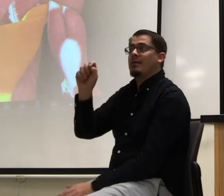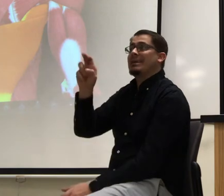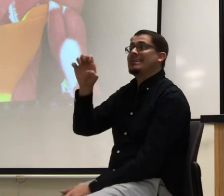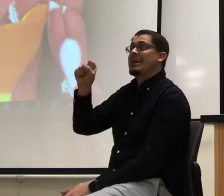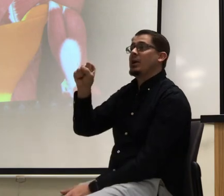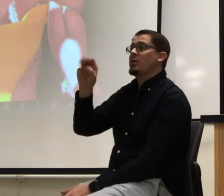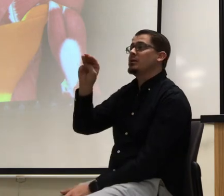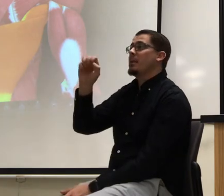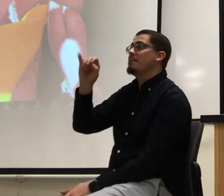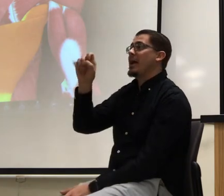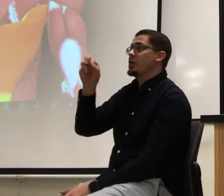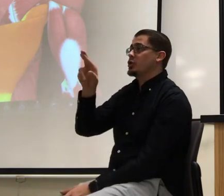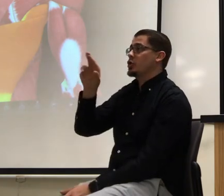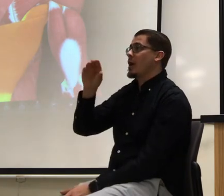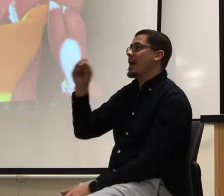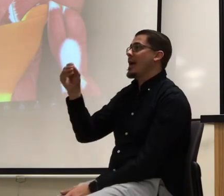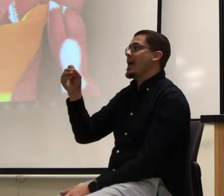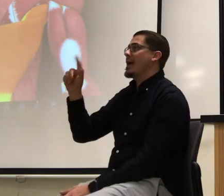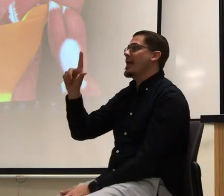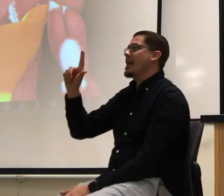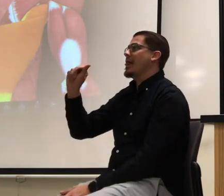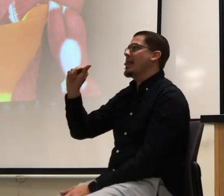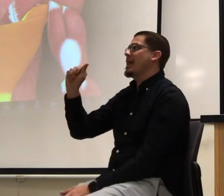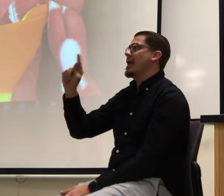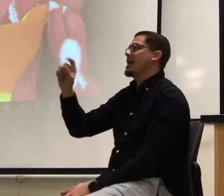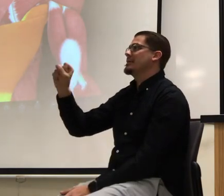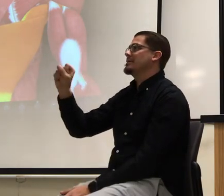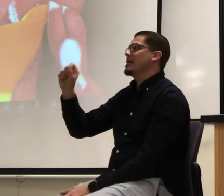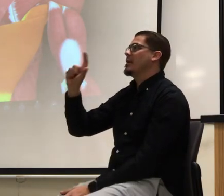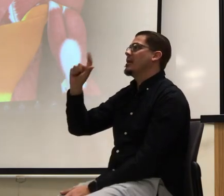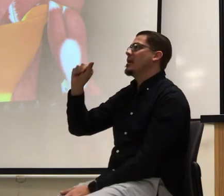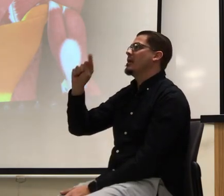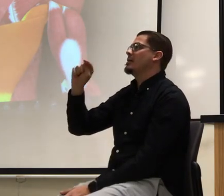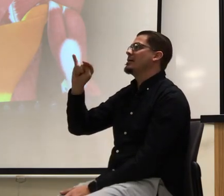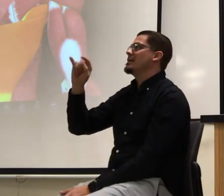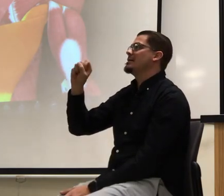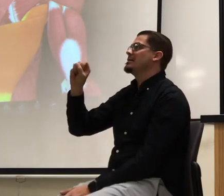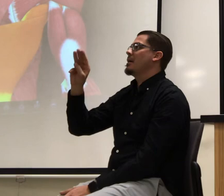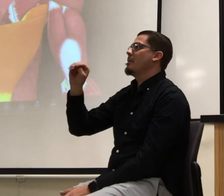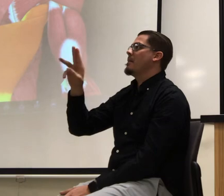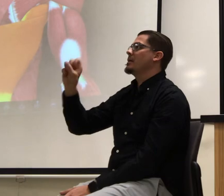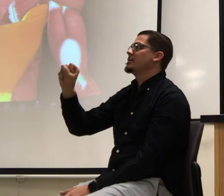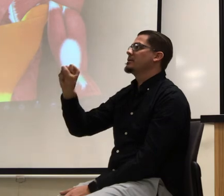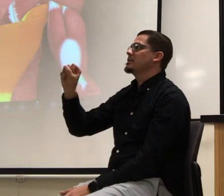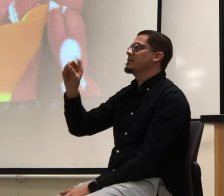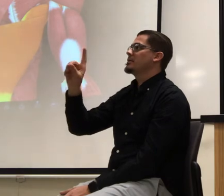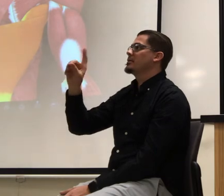and lats, latissimus dorsi.